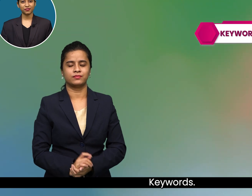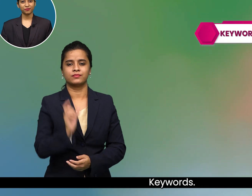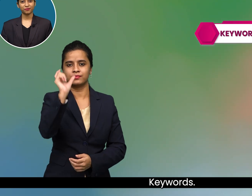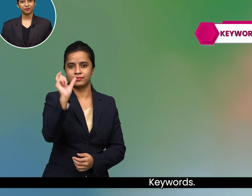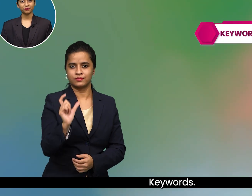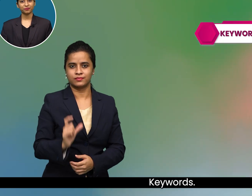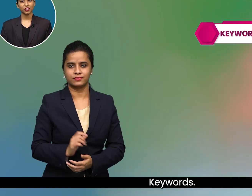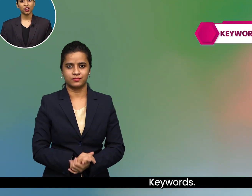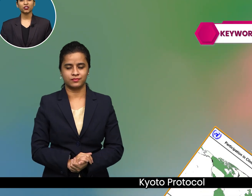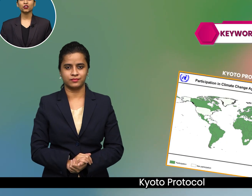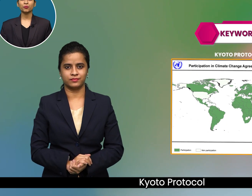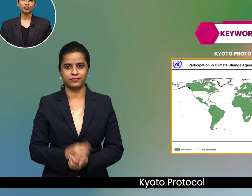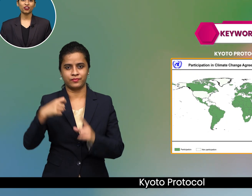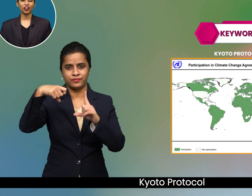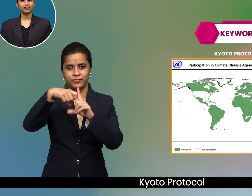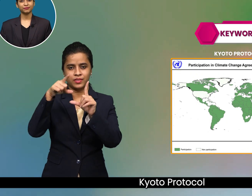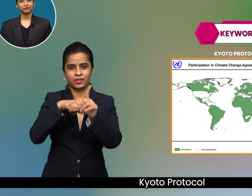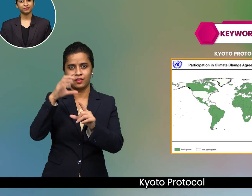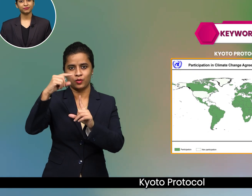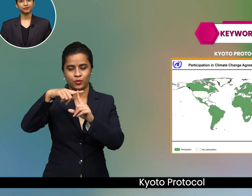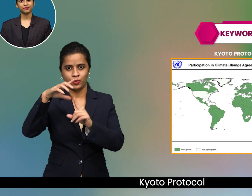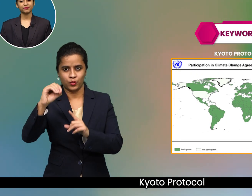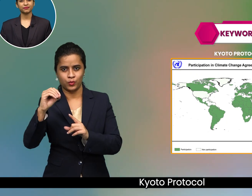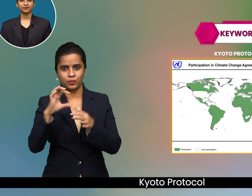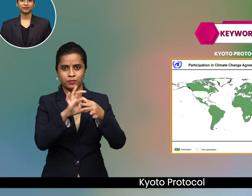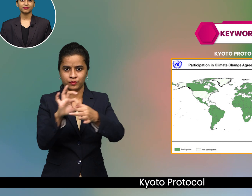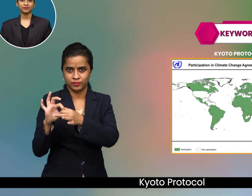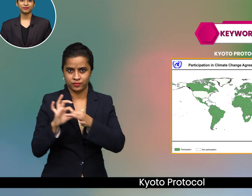Keywords. Kyoto Protocol.